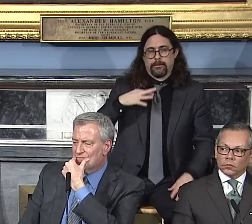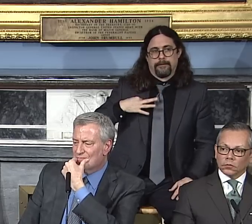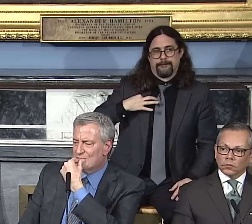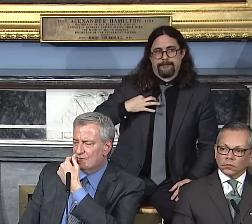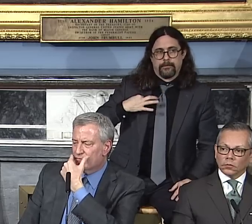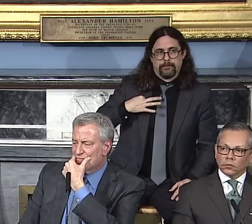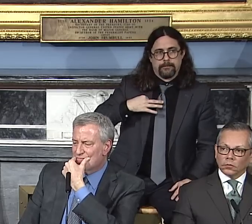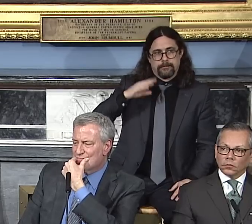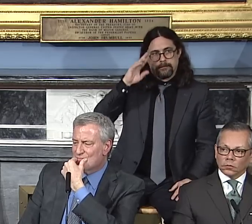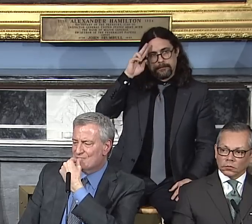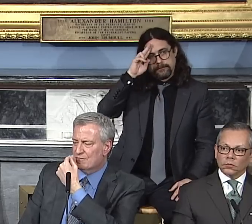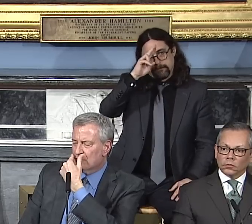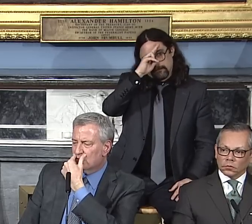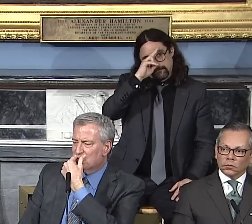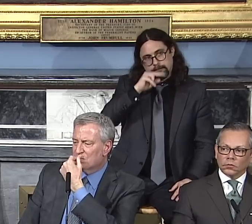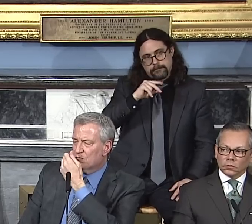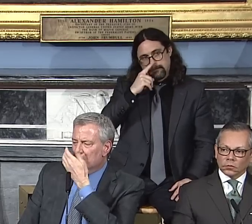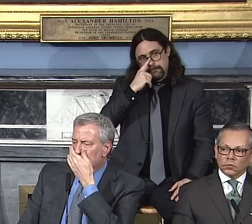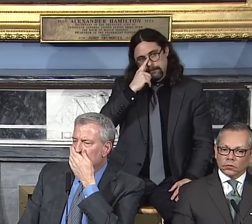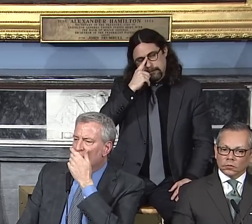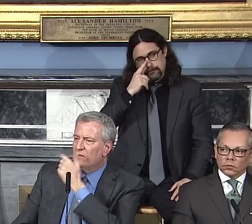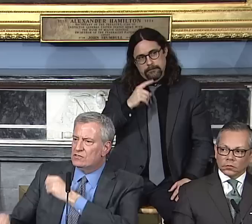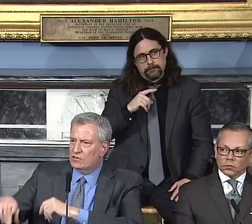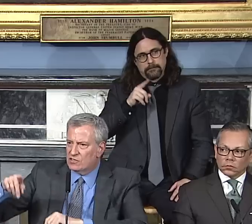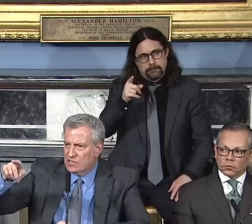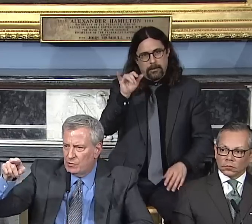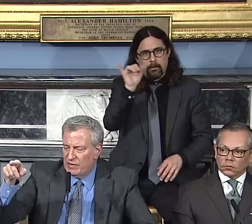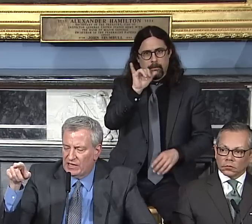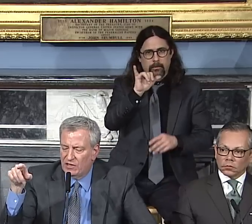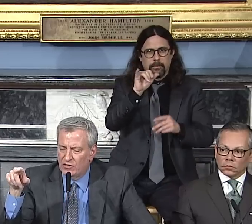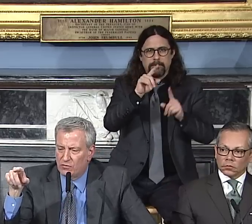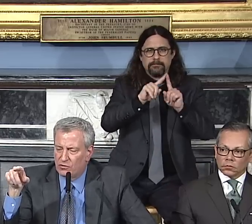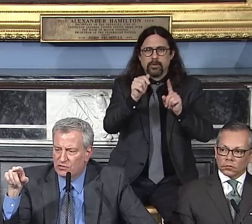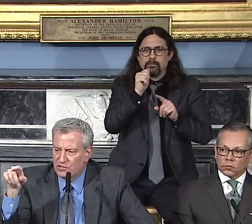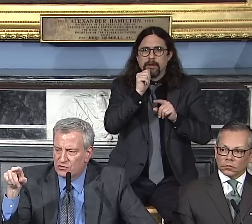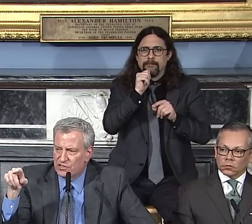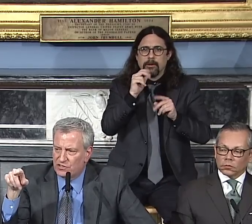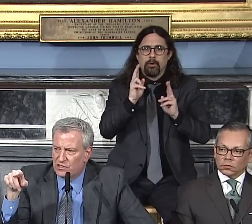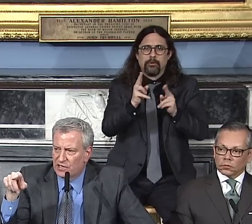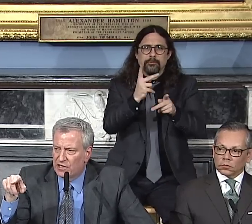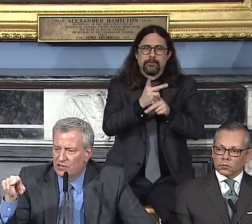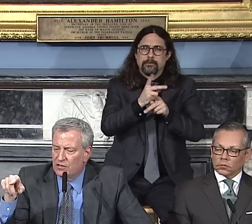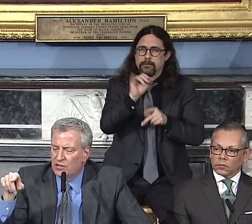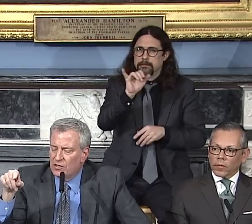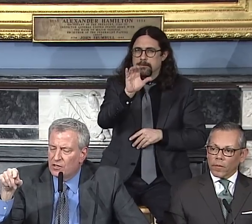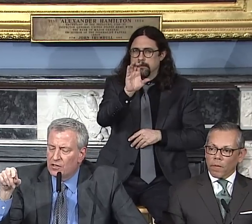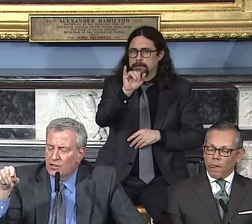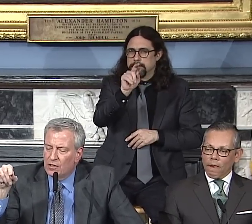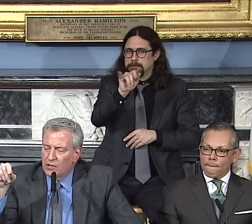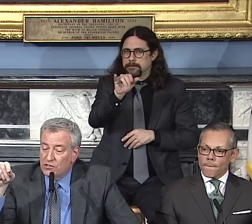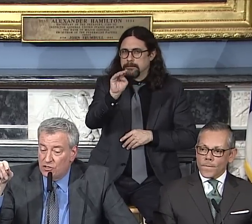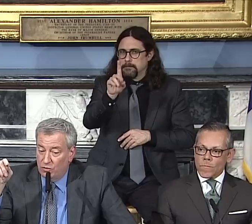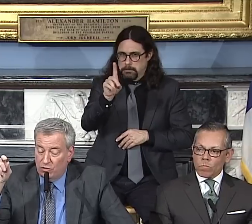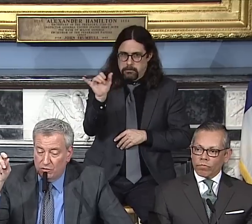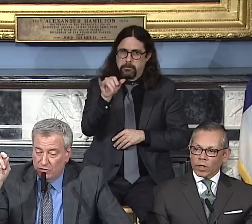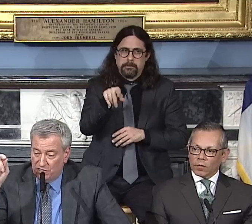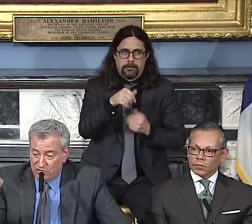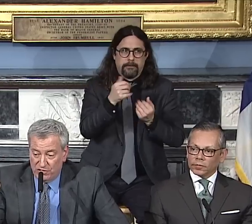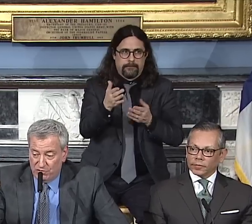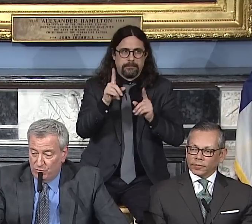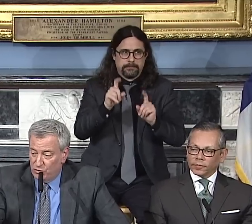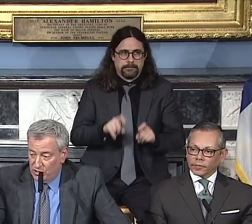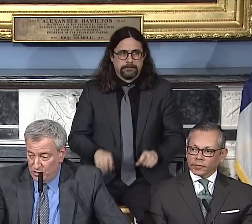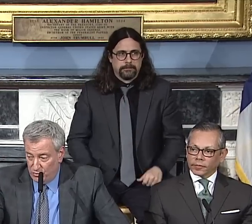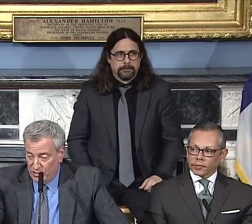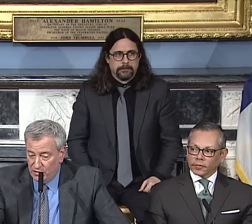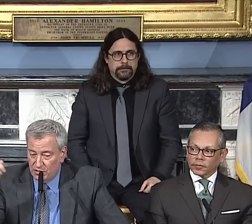like CityMD that is offering the test as well. So just coming back on the overall situation here again. So the history